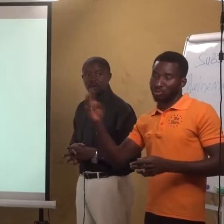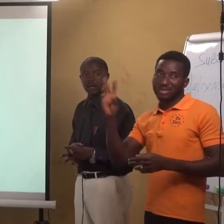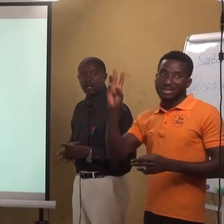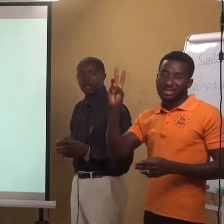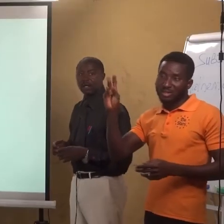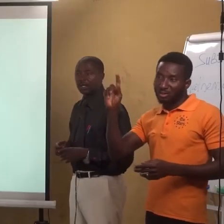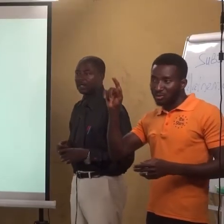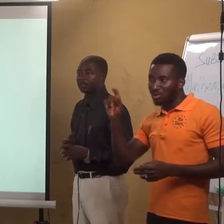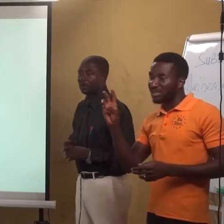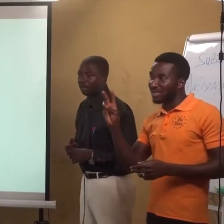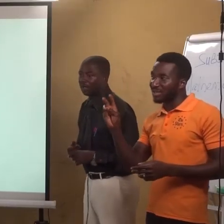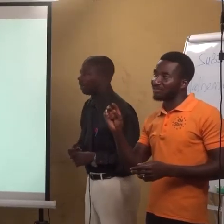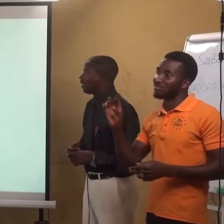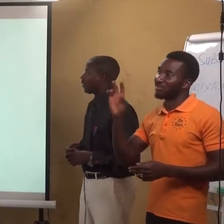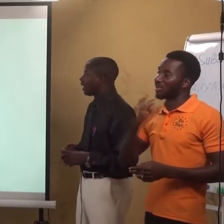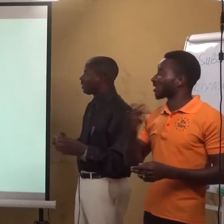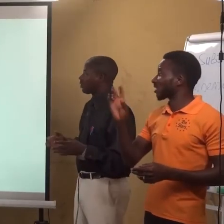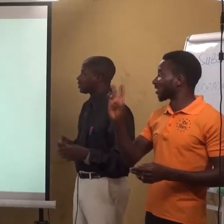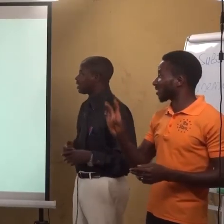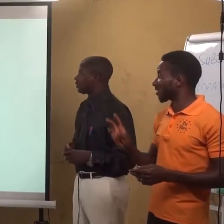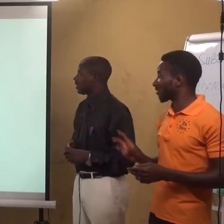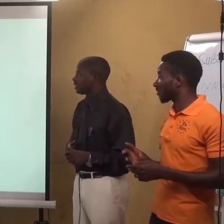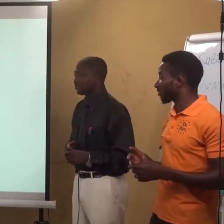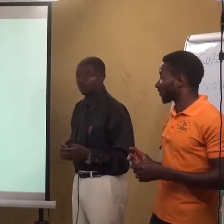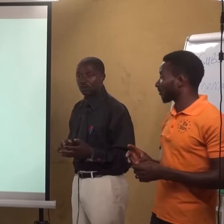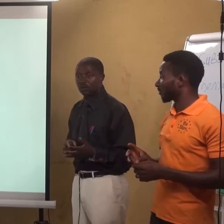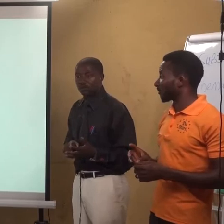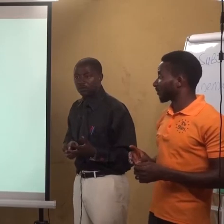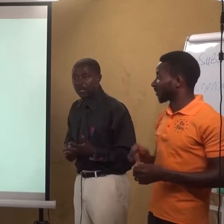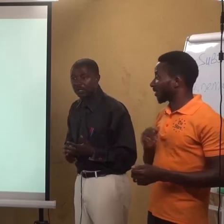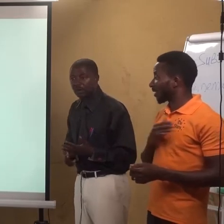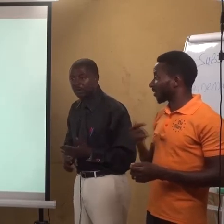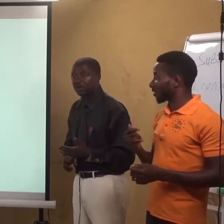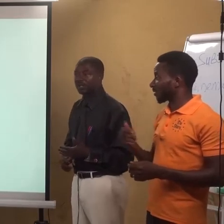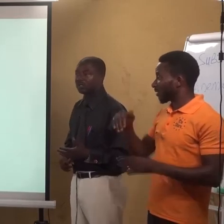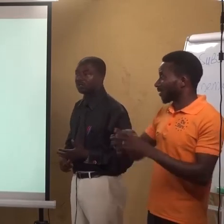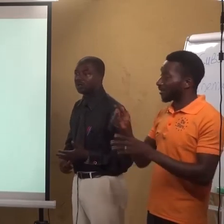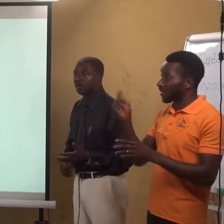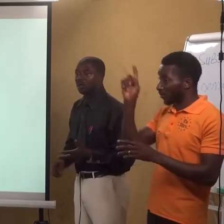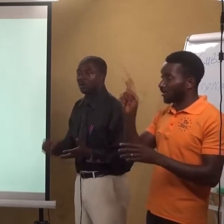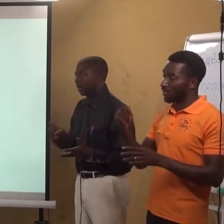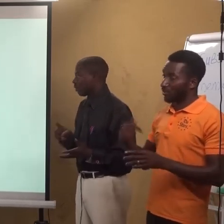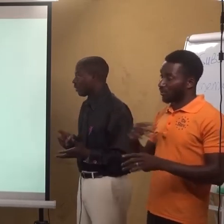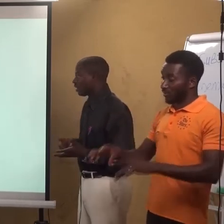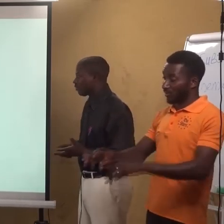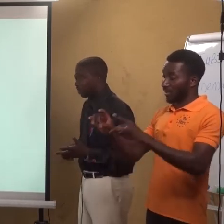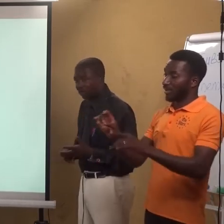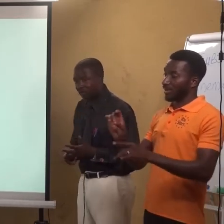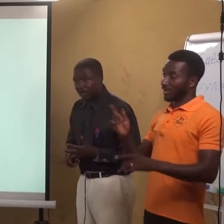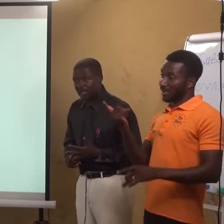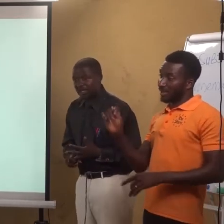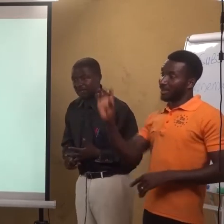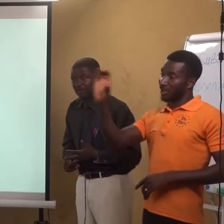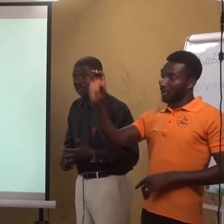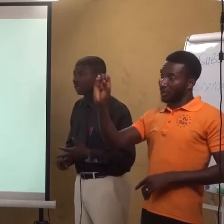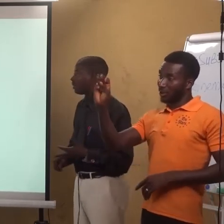16, 8, while the question demanded for us to find the common ratio, we are equally expected to